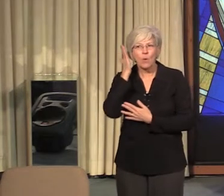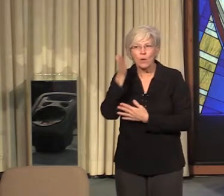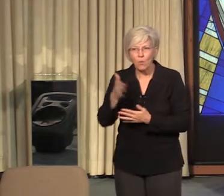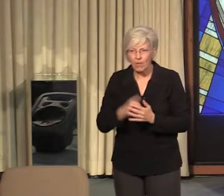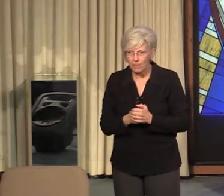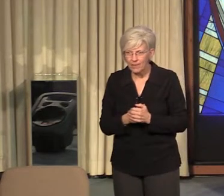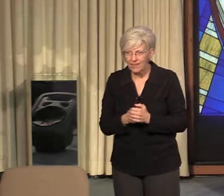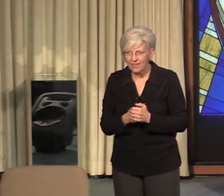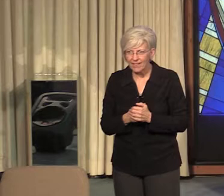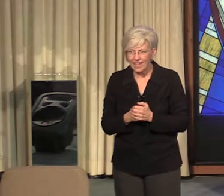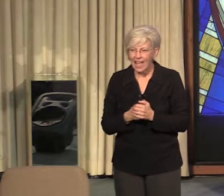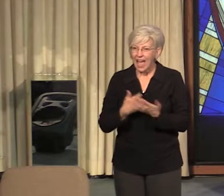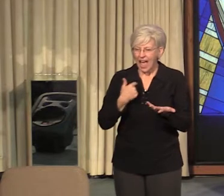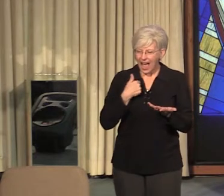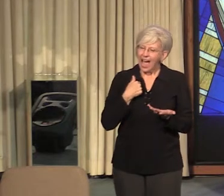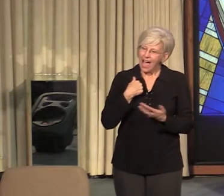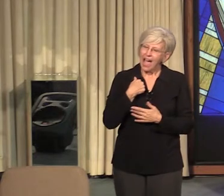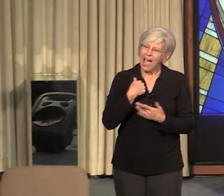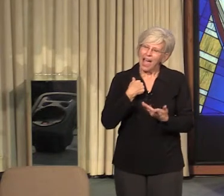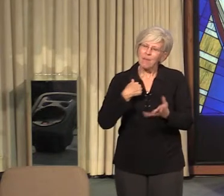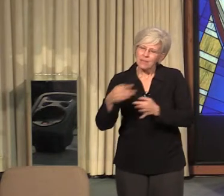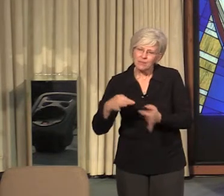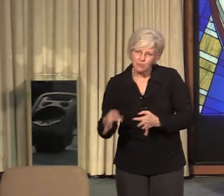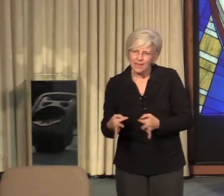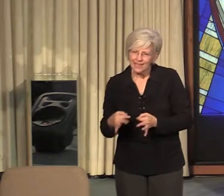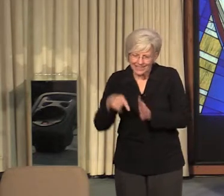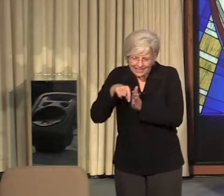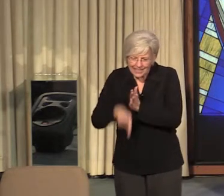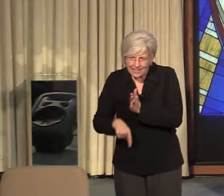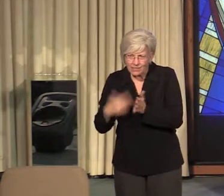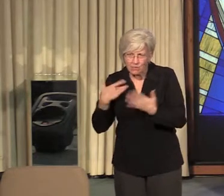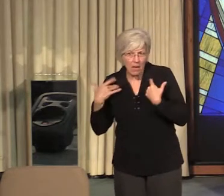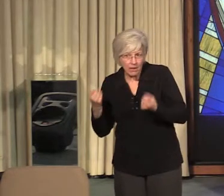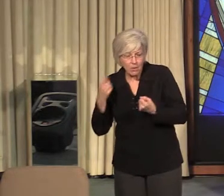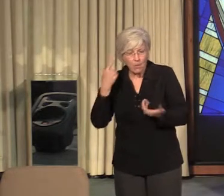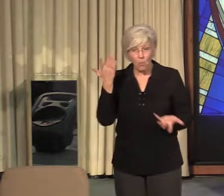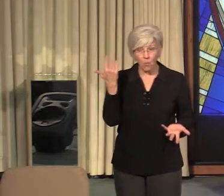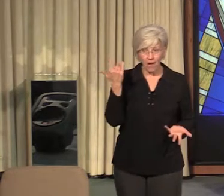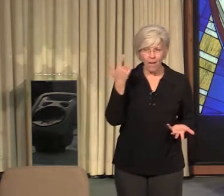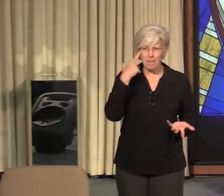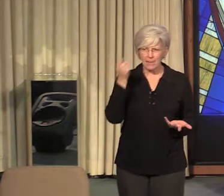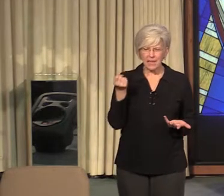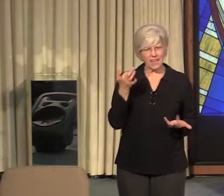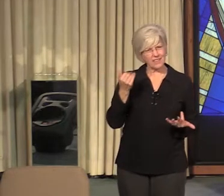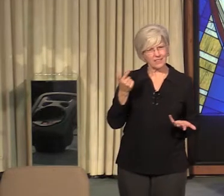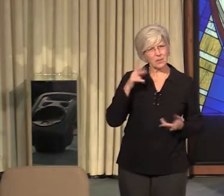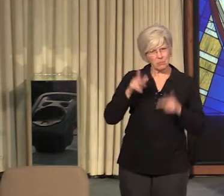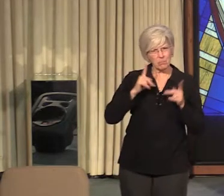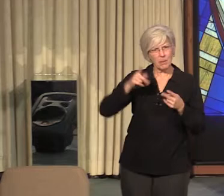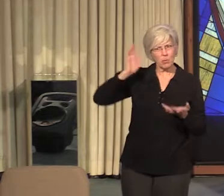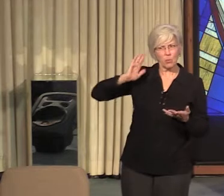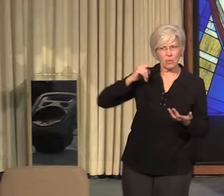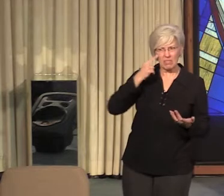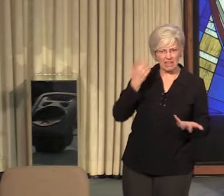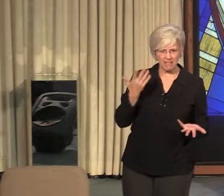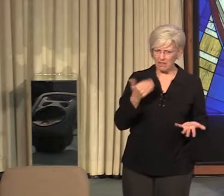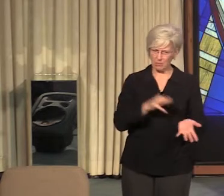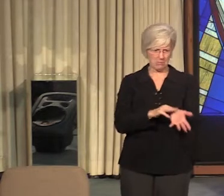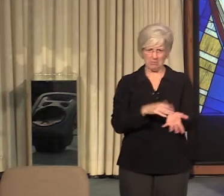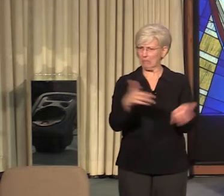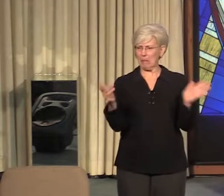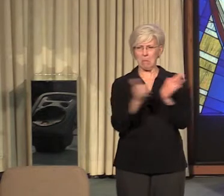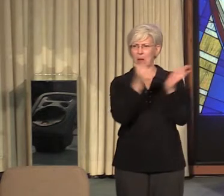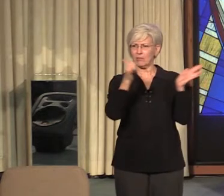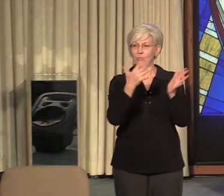I'm giving minute details of my healing because it would be considered a medical impossibility and a miracle from a religious